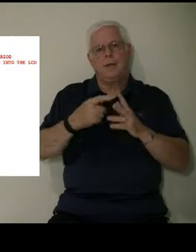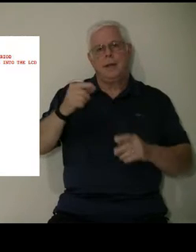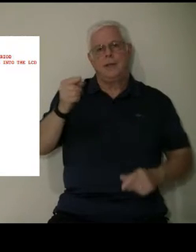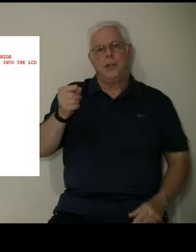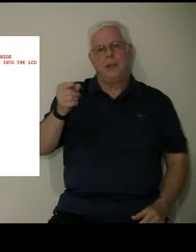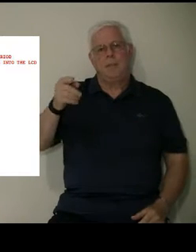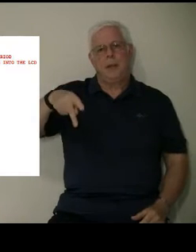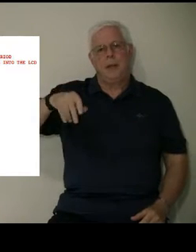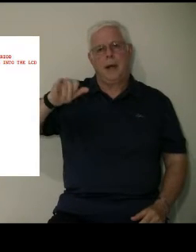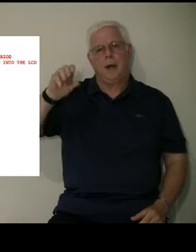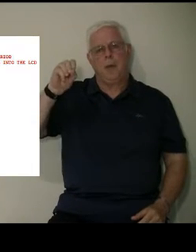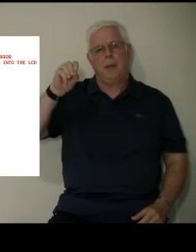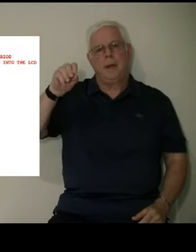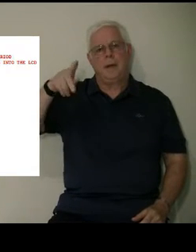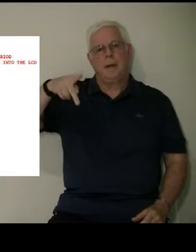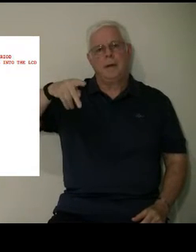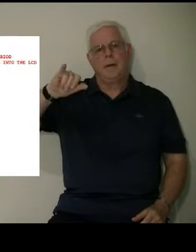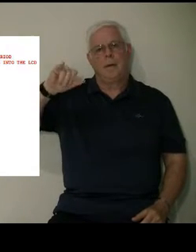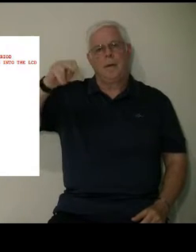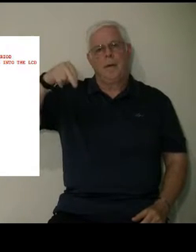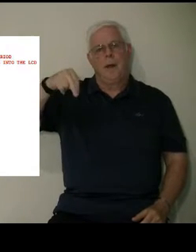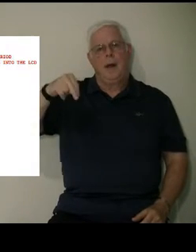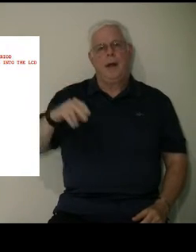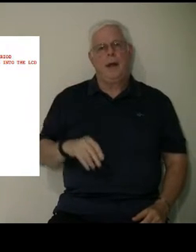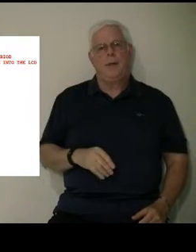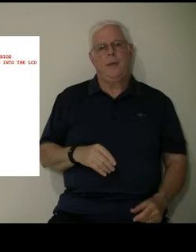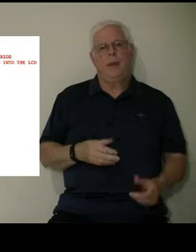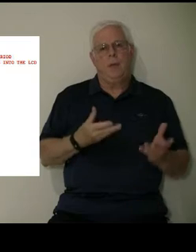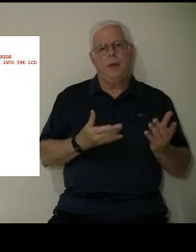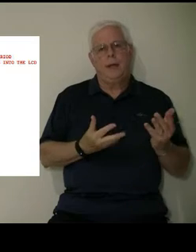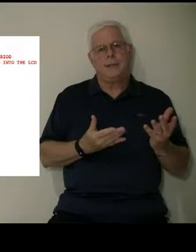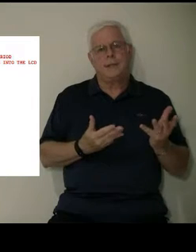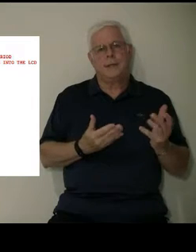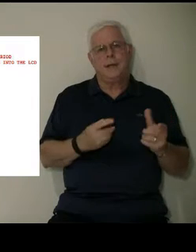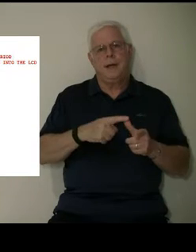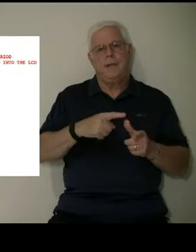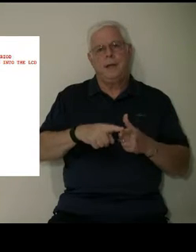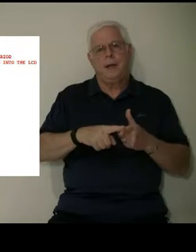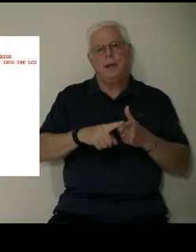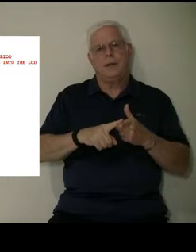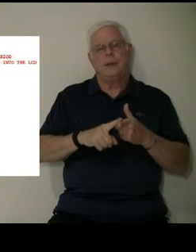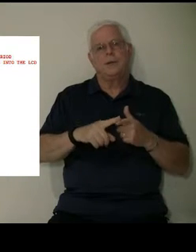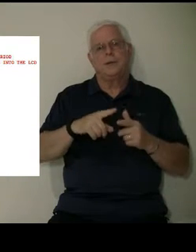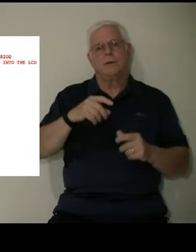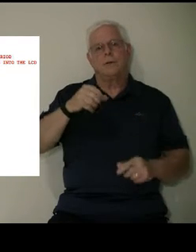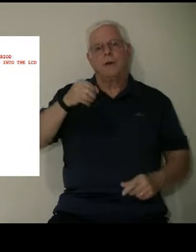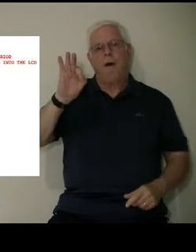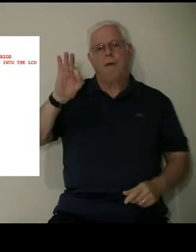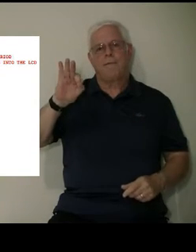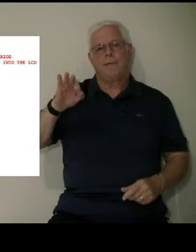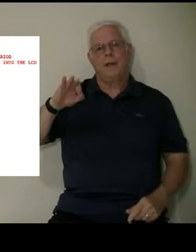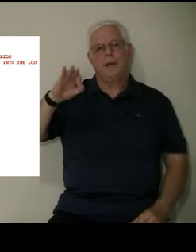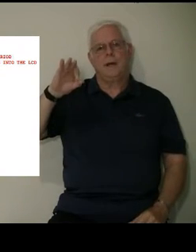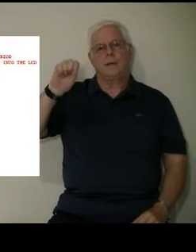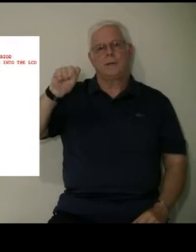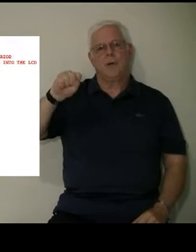the GPIO pin, and then it waits and then it turns off the strobe